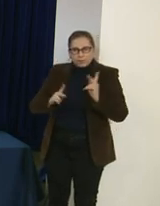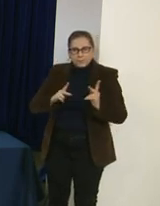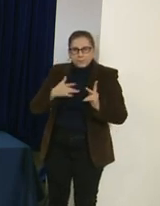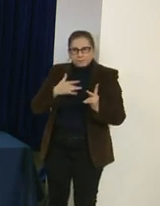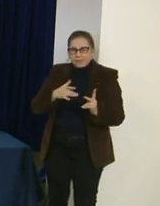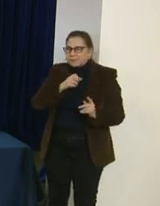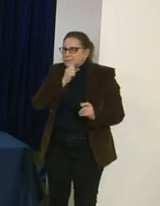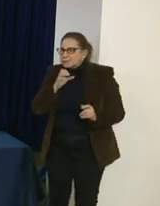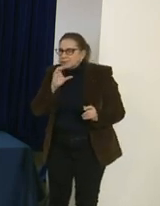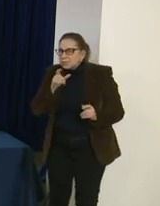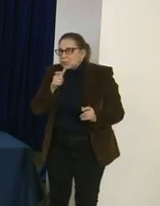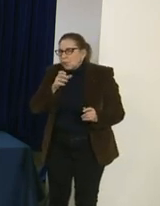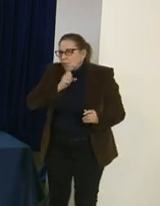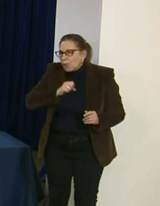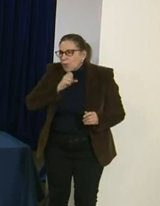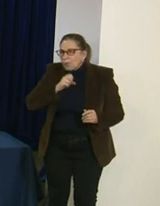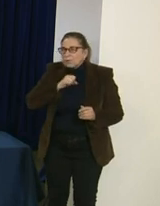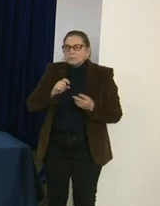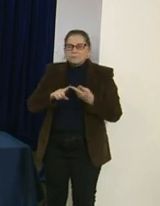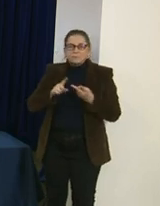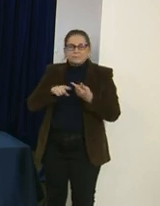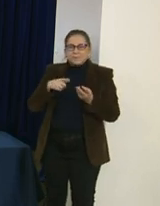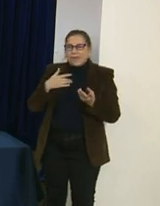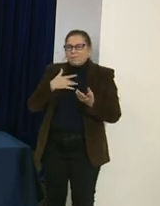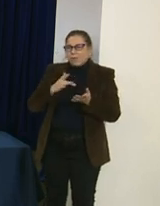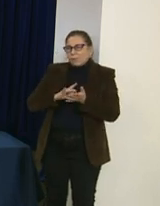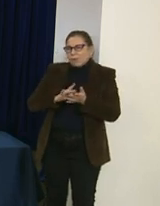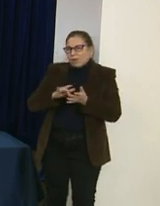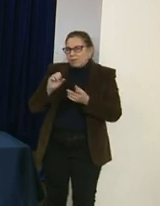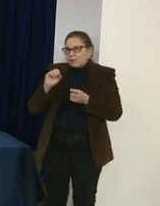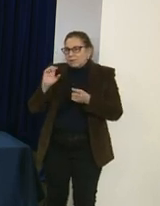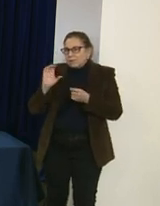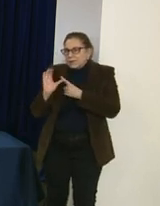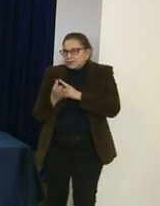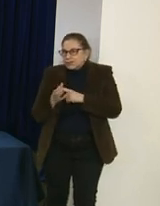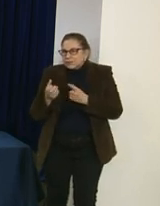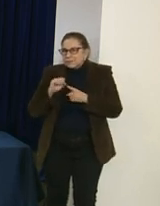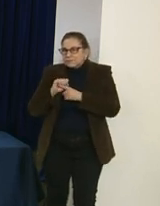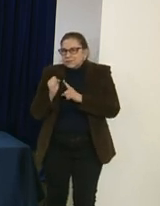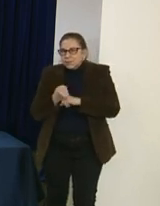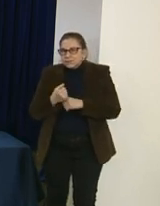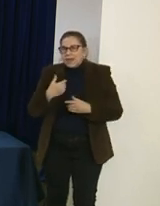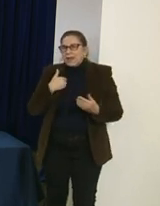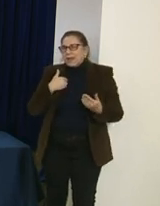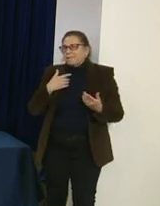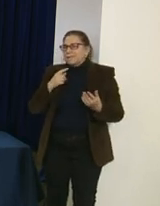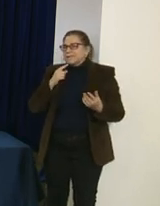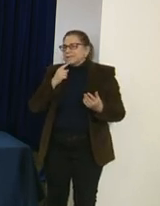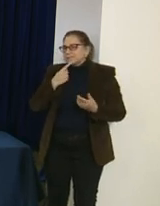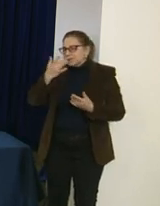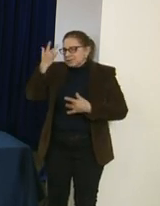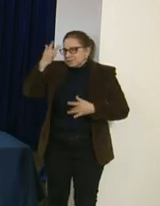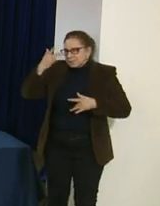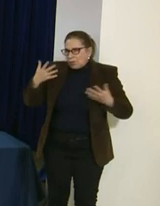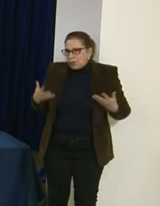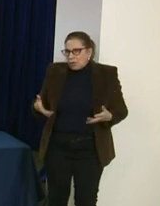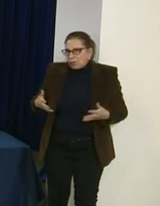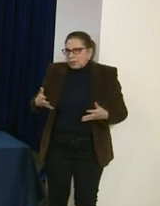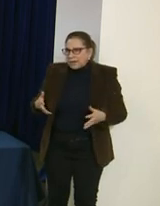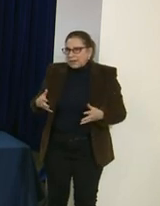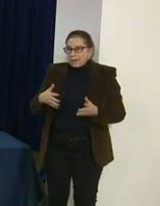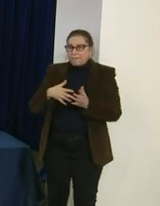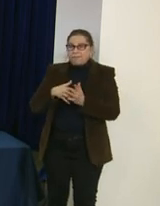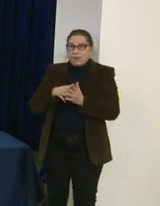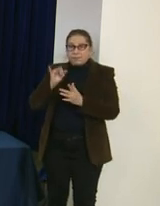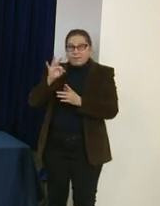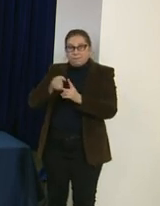medical conditions, they can have a more serious form of illness if they are infected with coronavirus, the